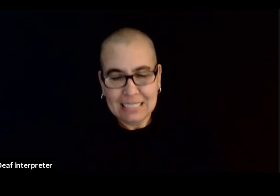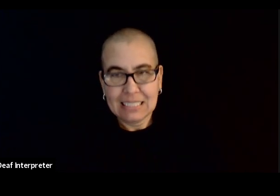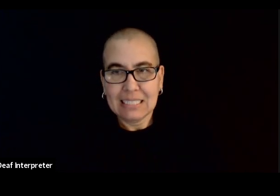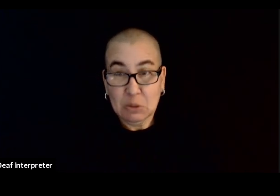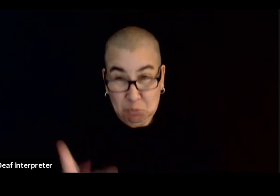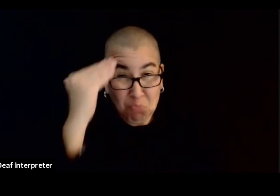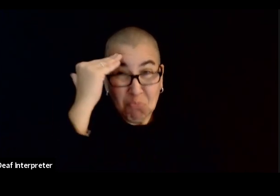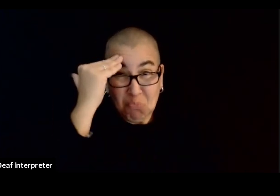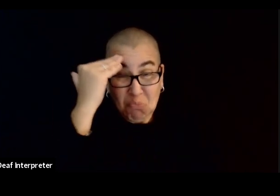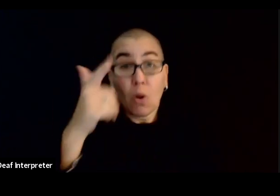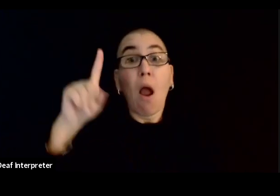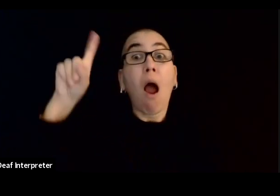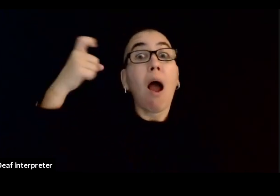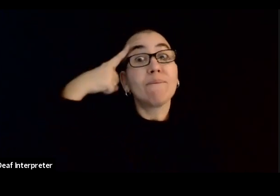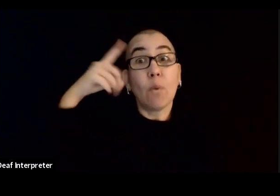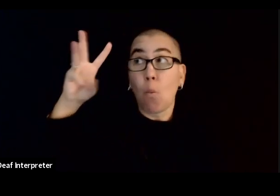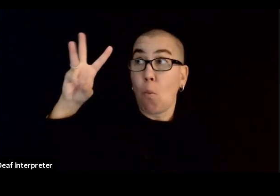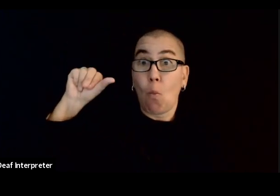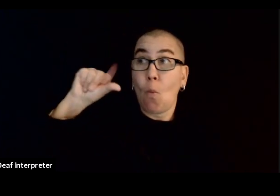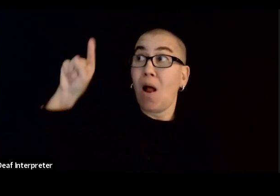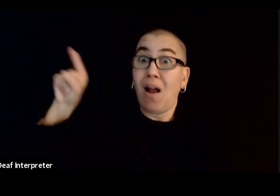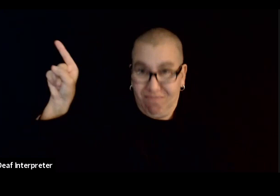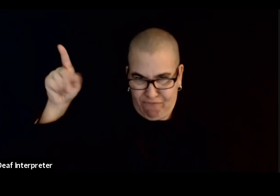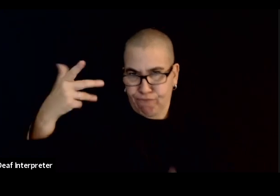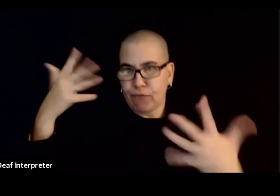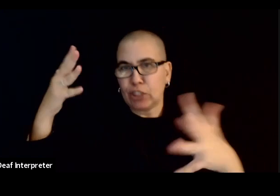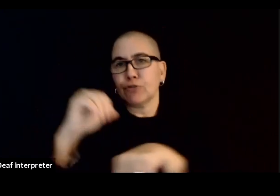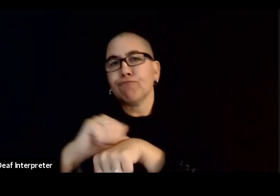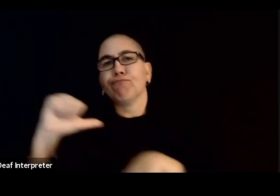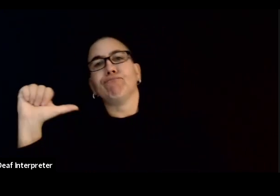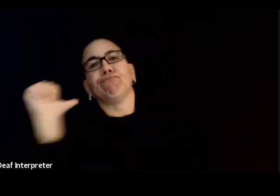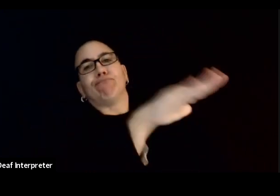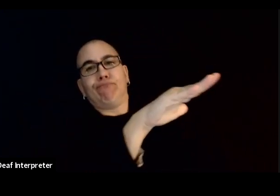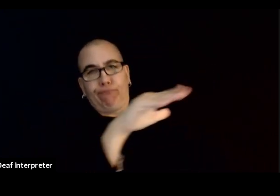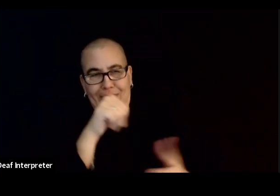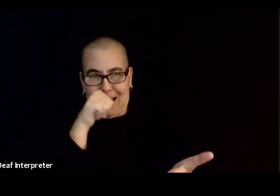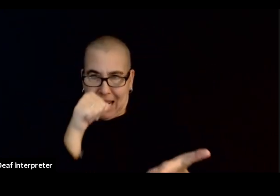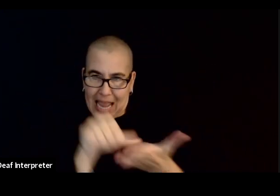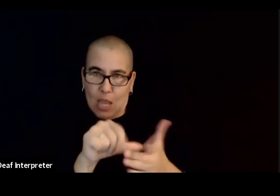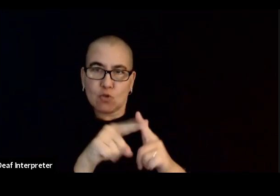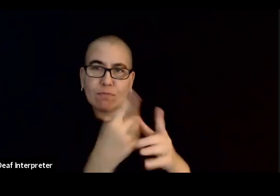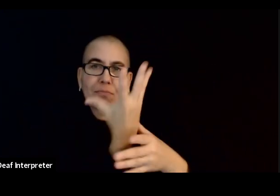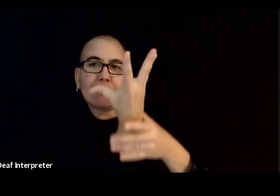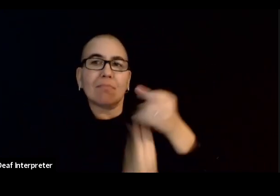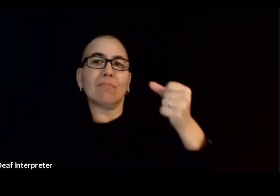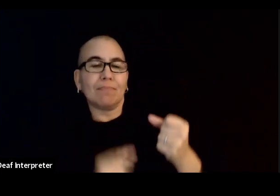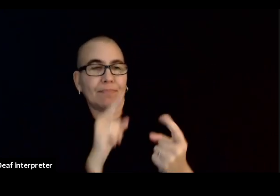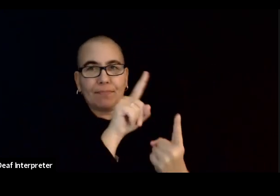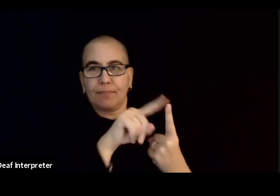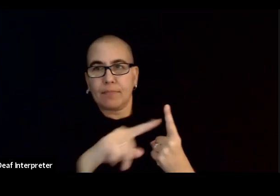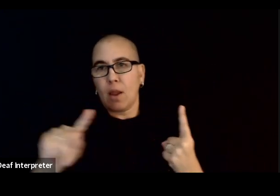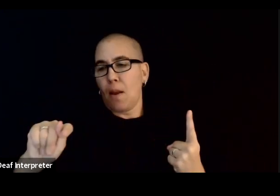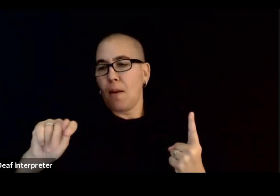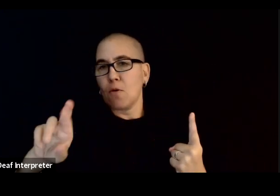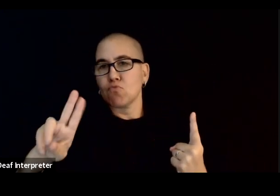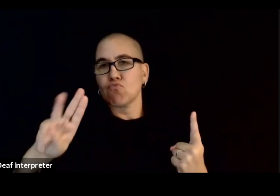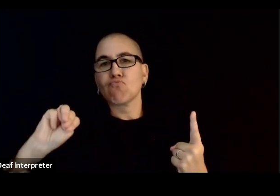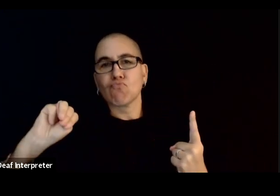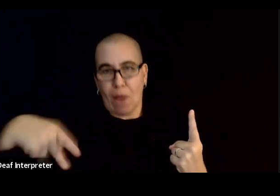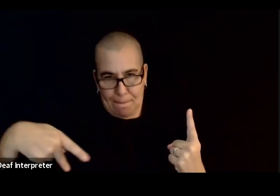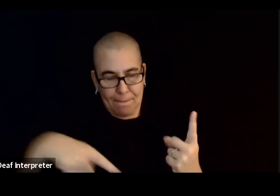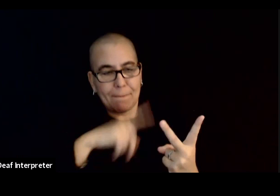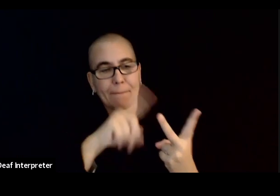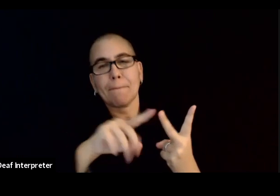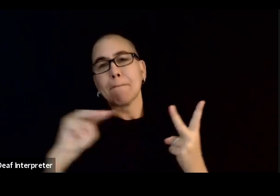both campaigns to let them know what the expectations were in Minnesota about, the size